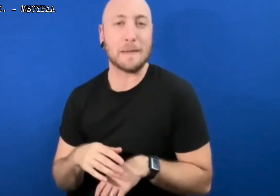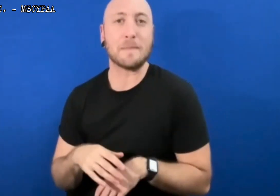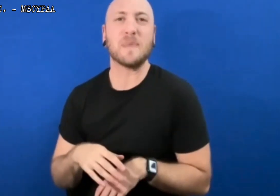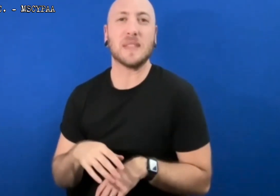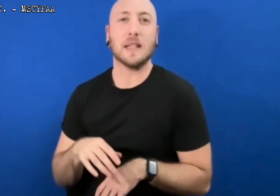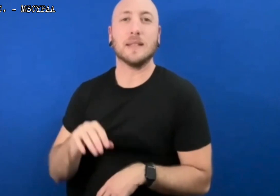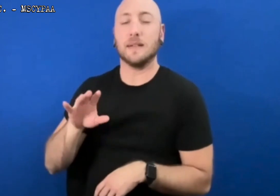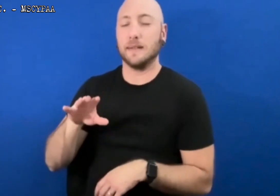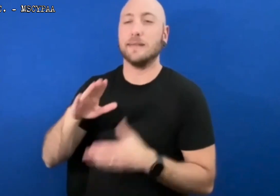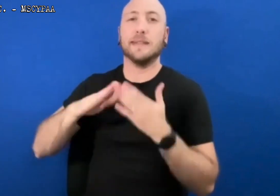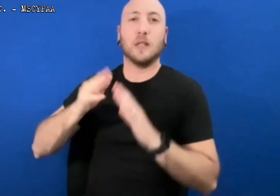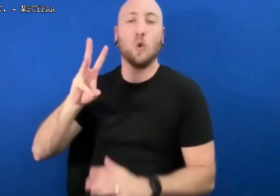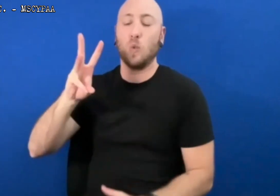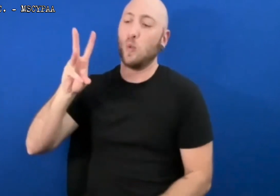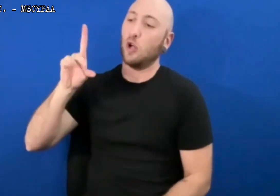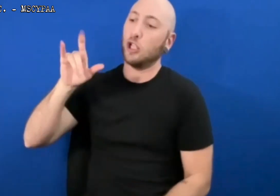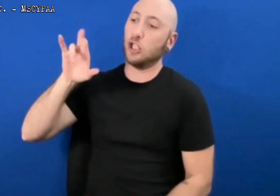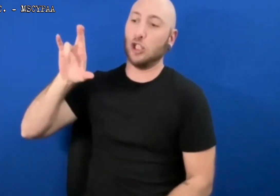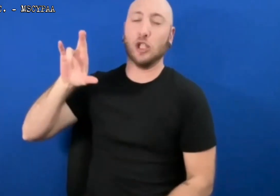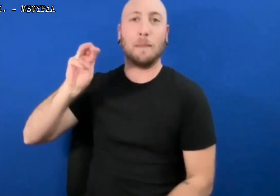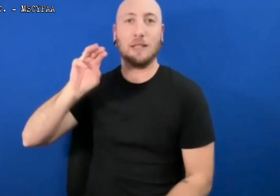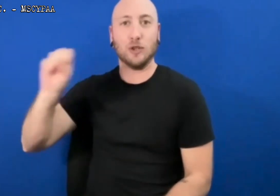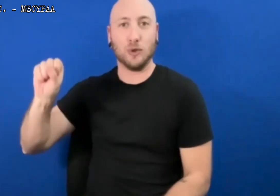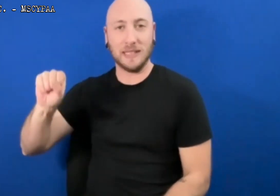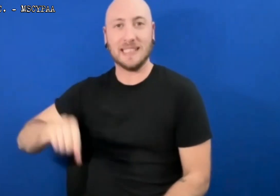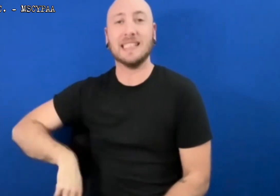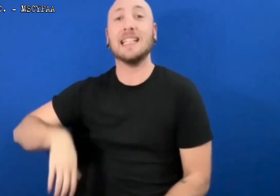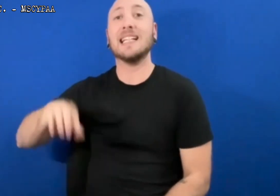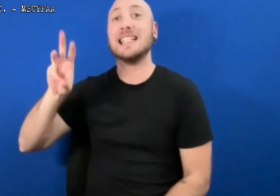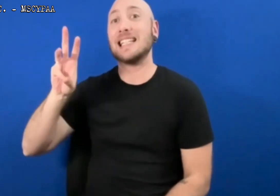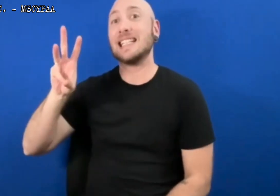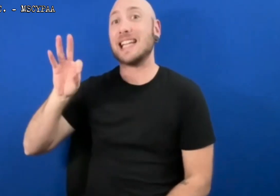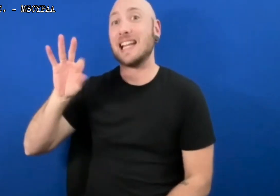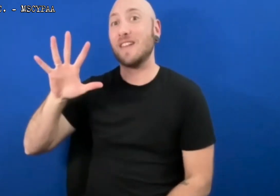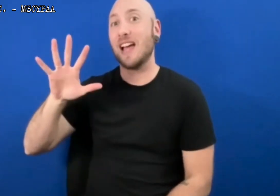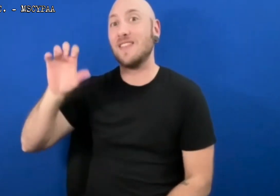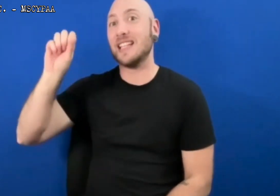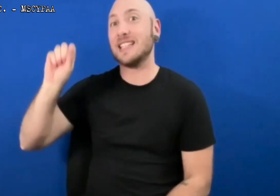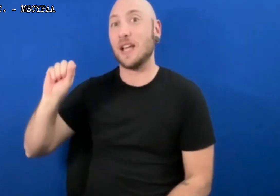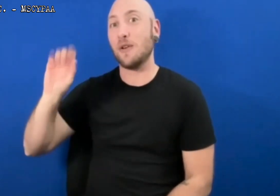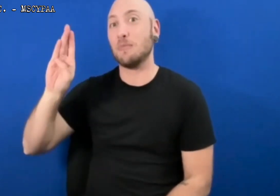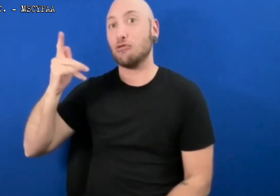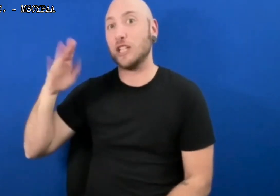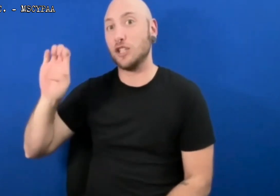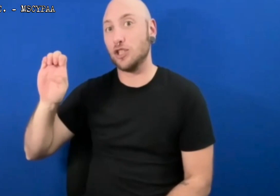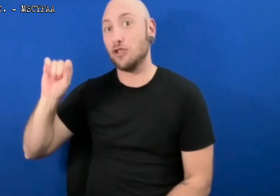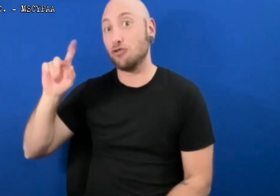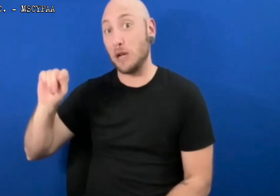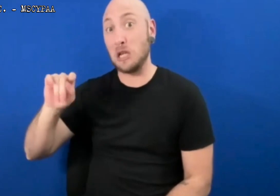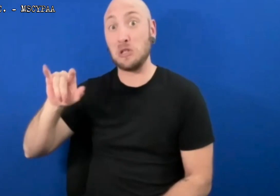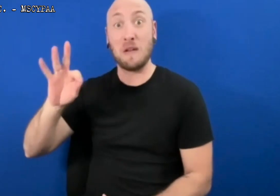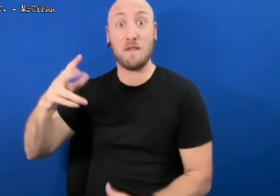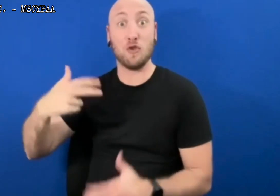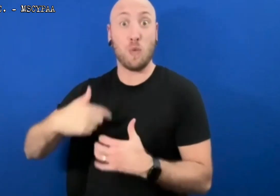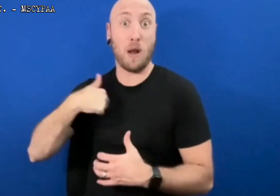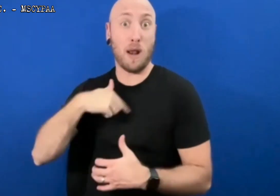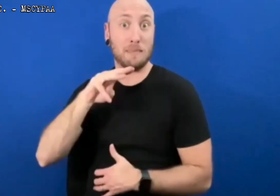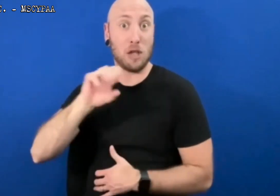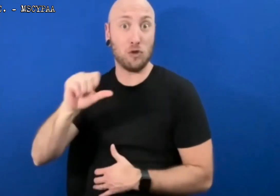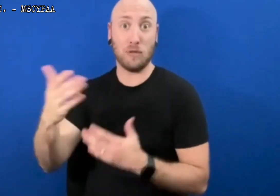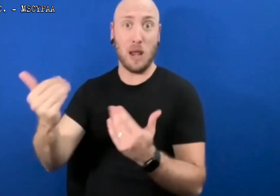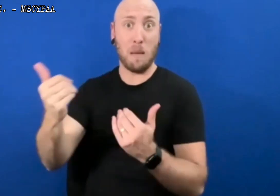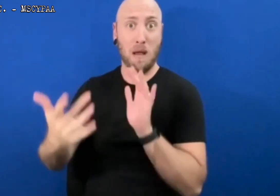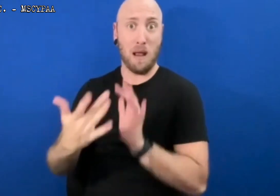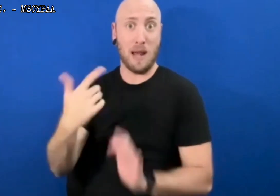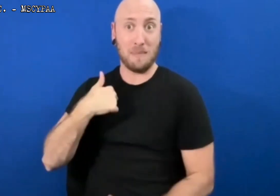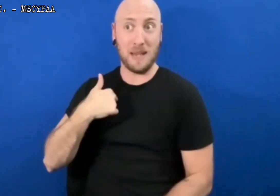Massachusetts at St. Matthew's Church, 695 Southbridge Street. If anyone's ever available and wants to come or wants to speak, please reach out to me or